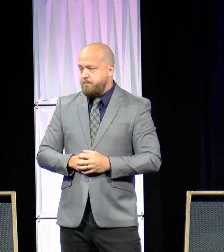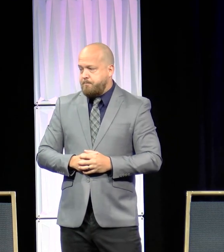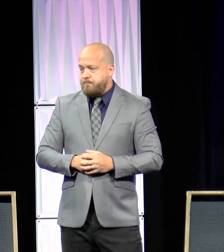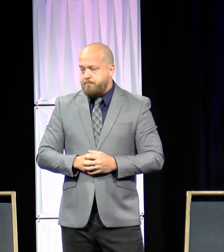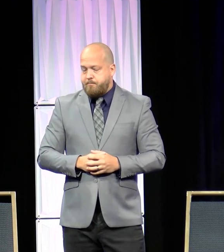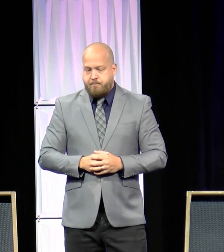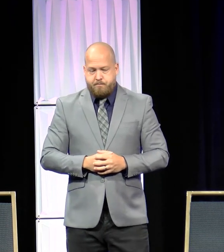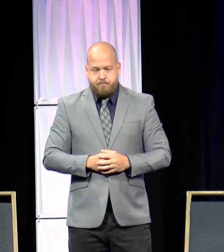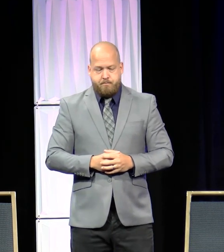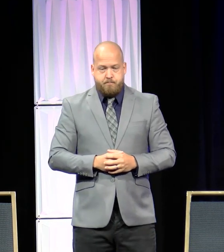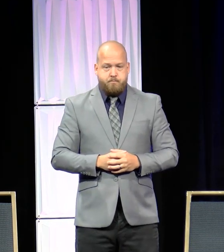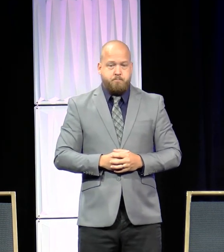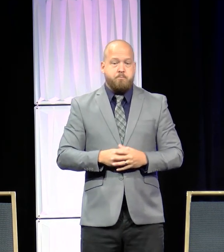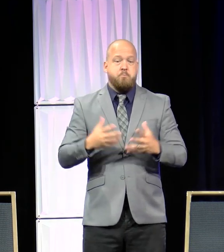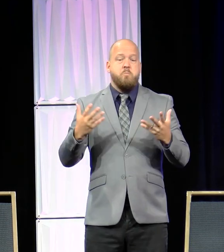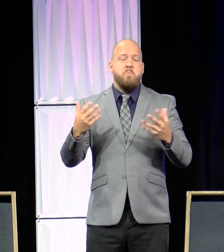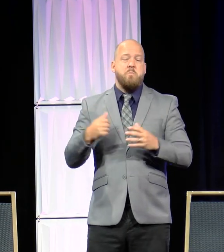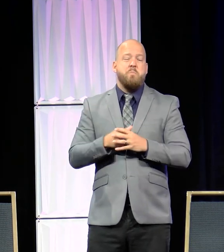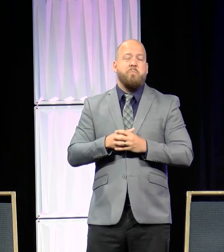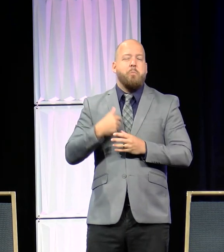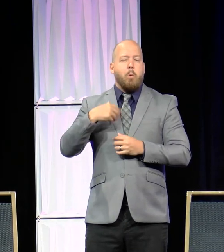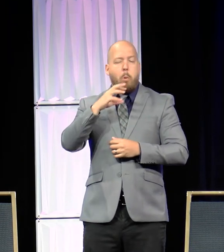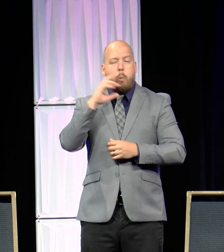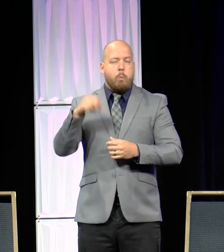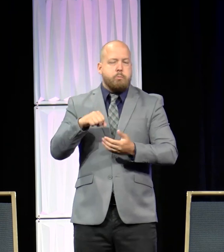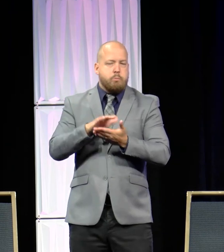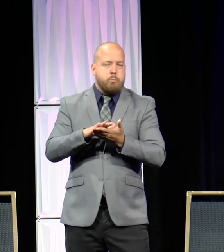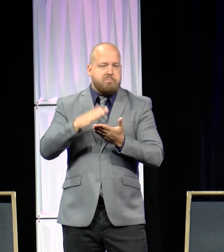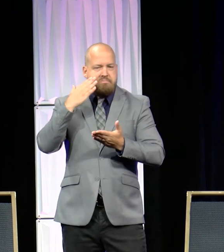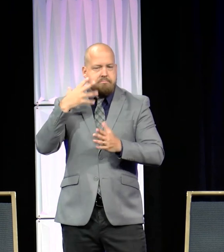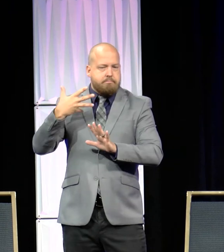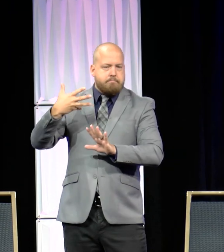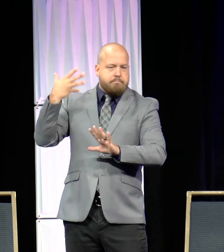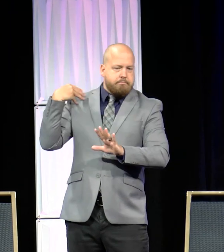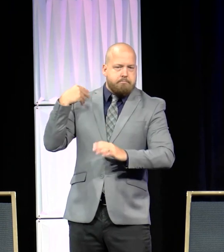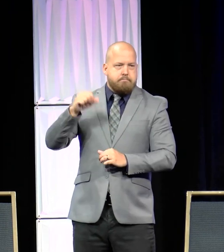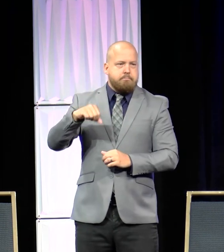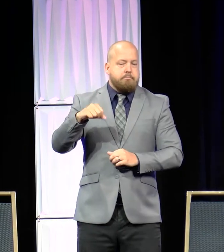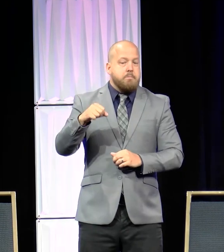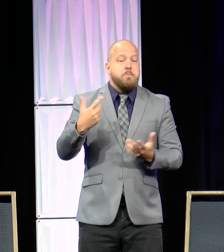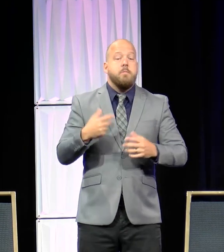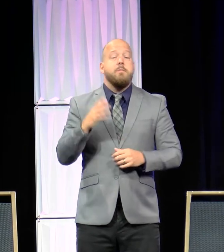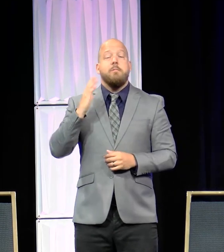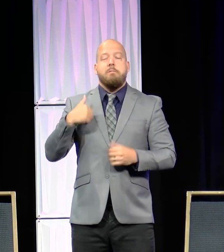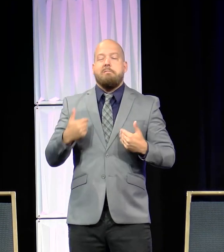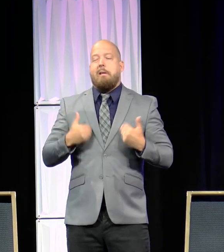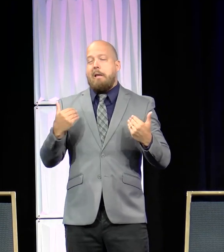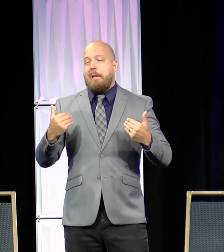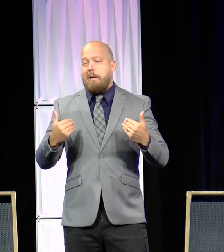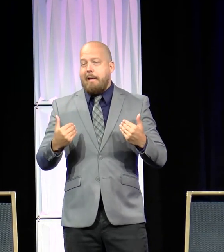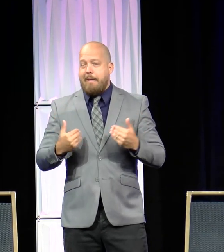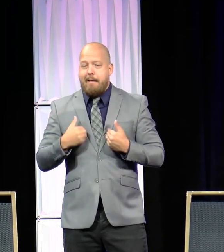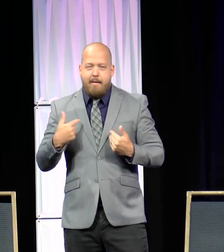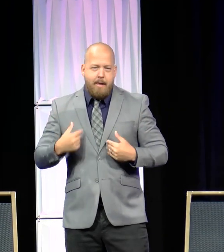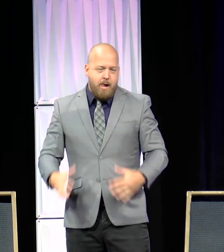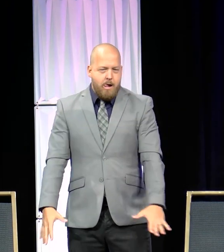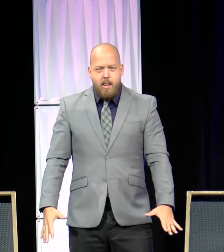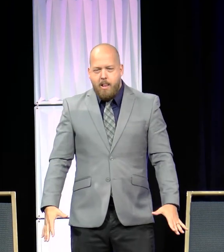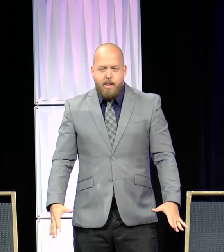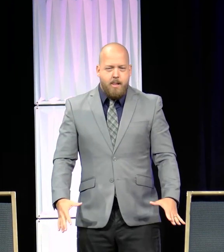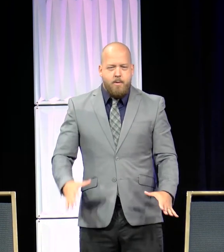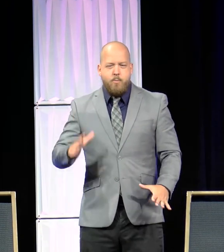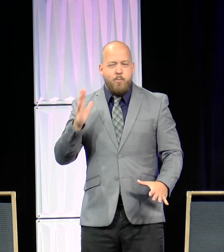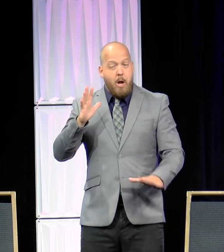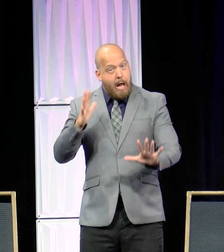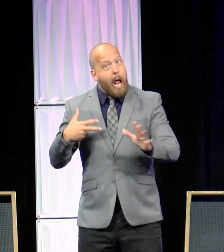I'm old school now, but you know, I was young then. I was real young back then. Operative word, young. I